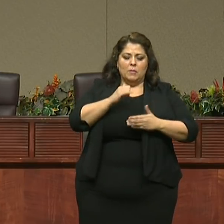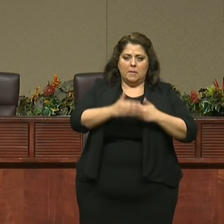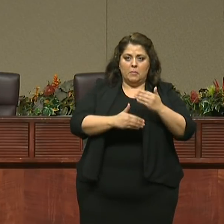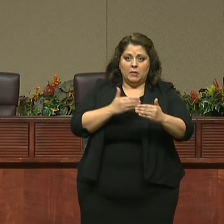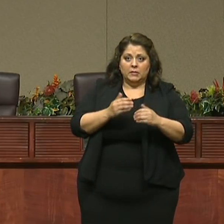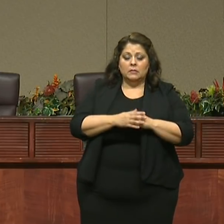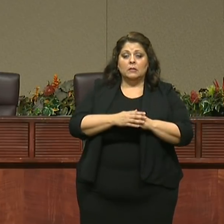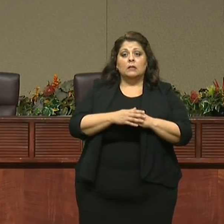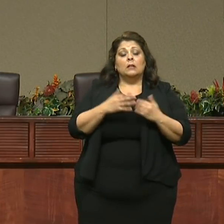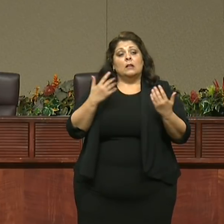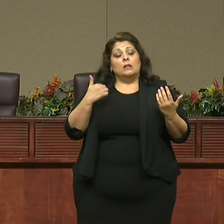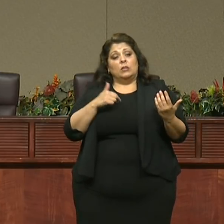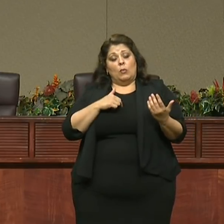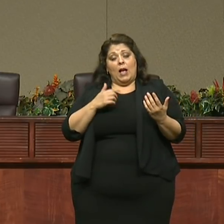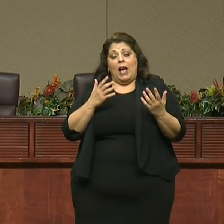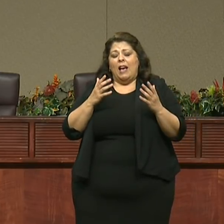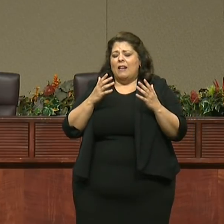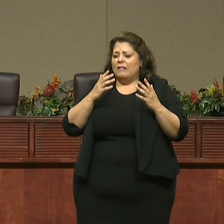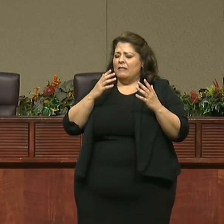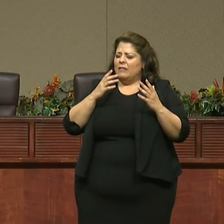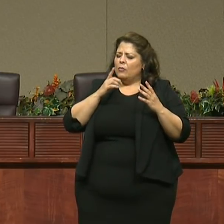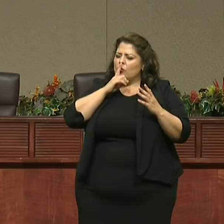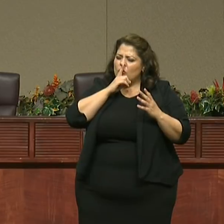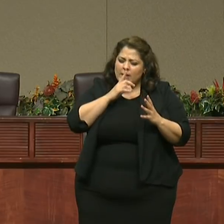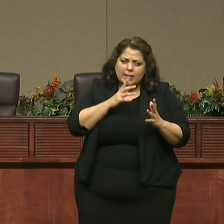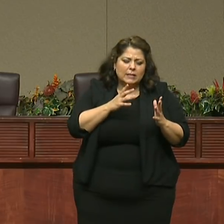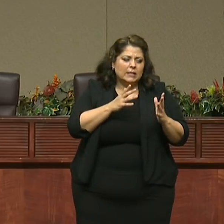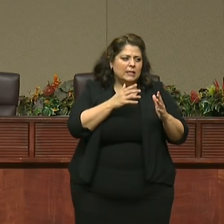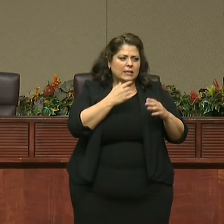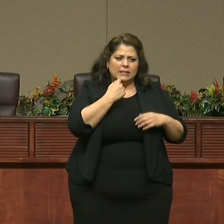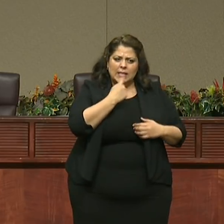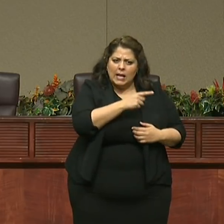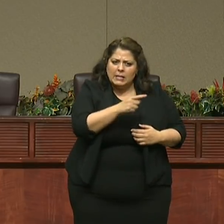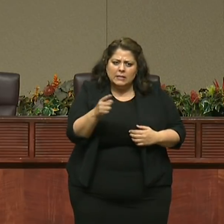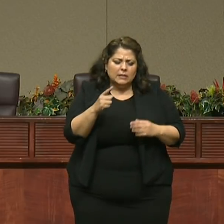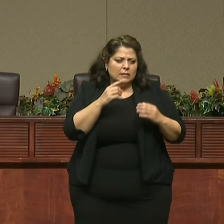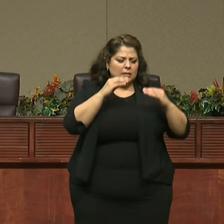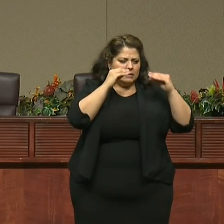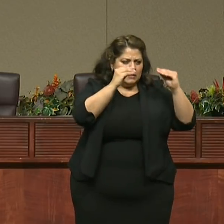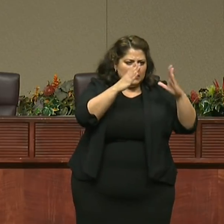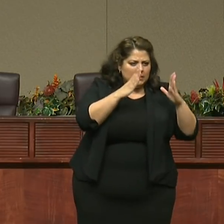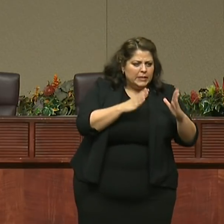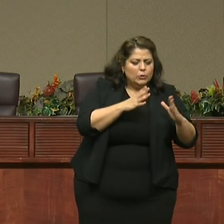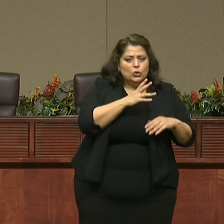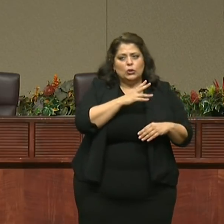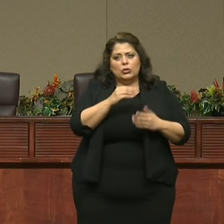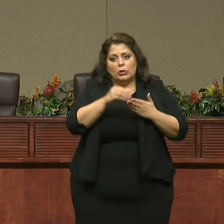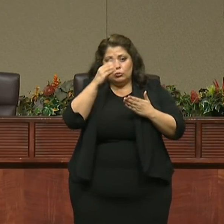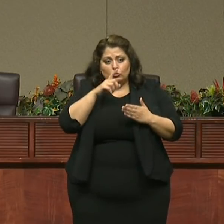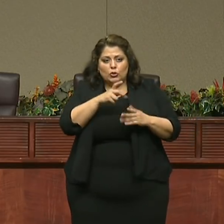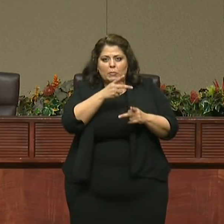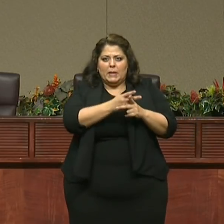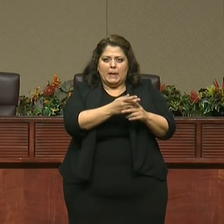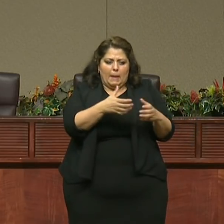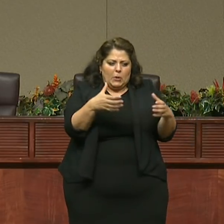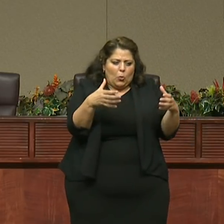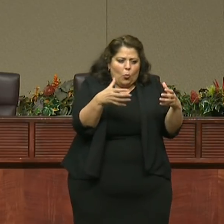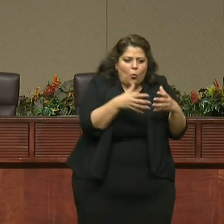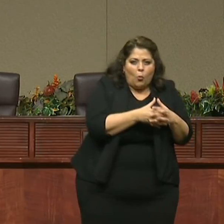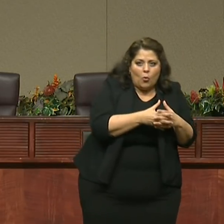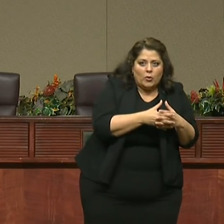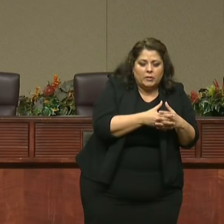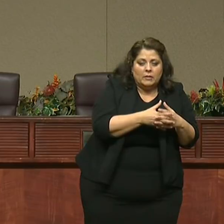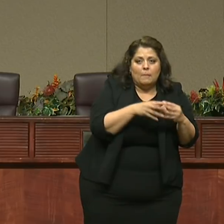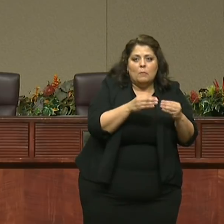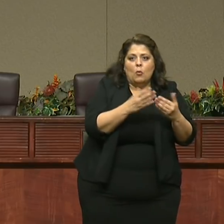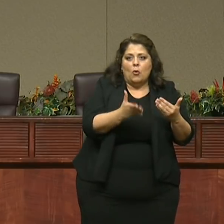to the board that students and teachers should be kept in a cohort so that it's easier to do that